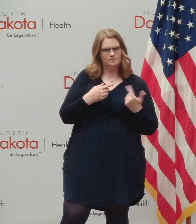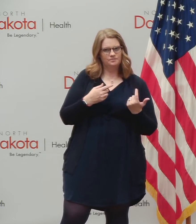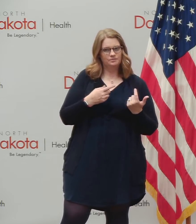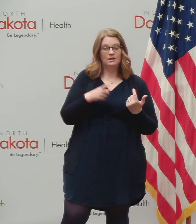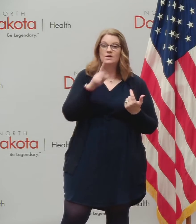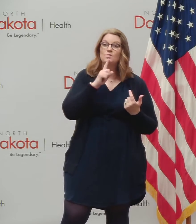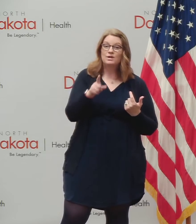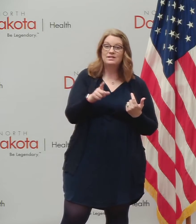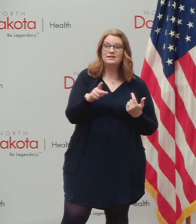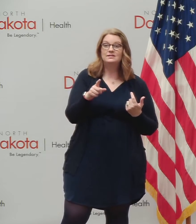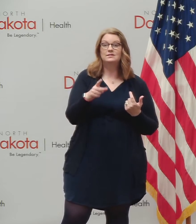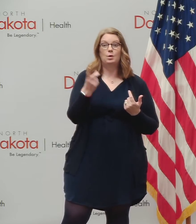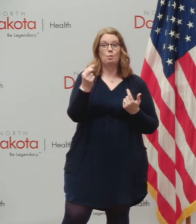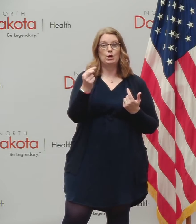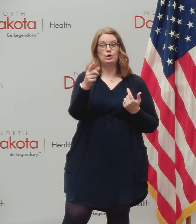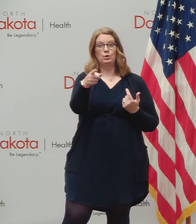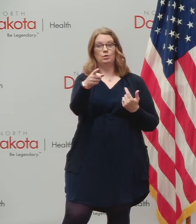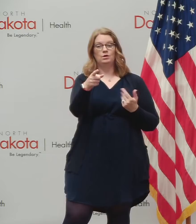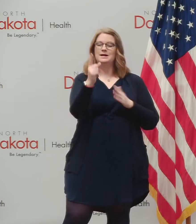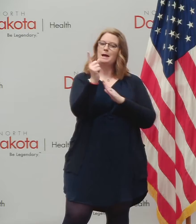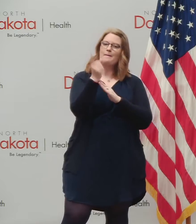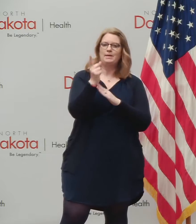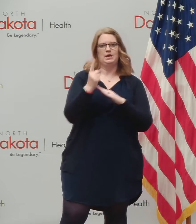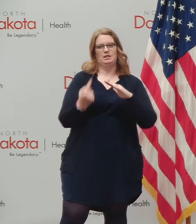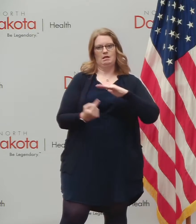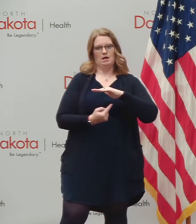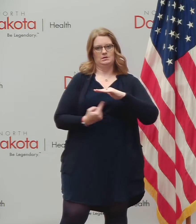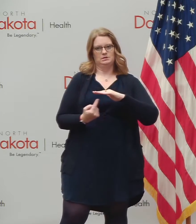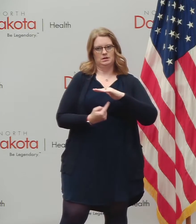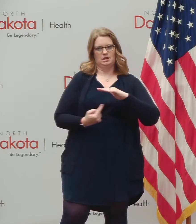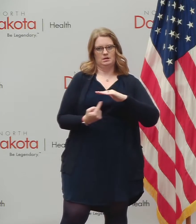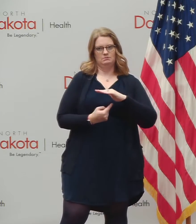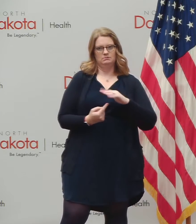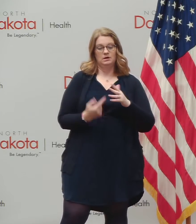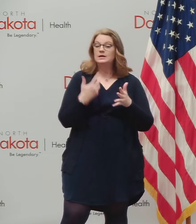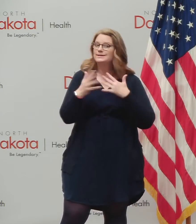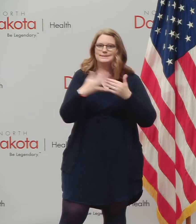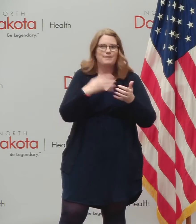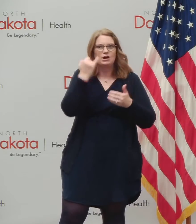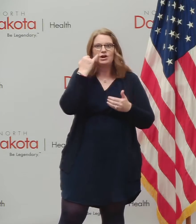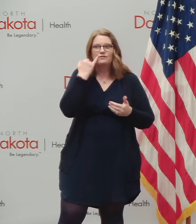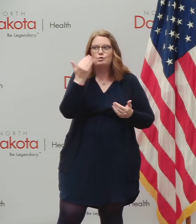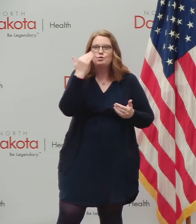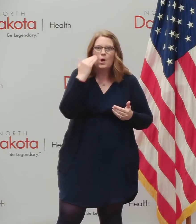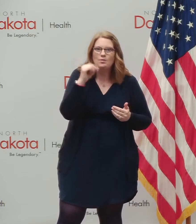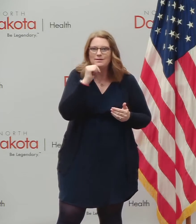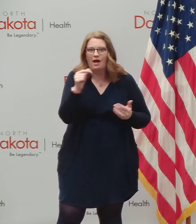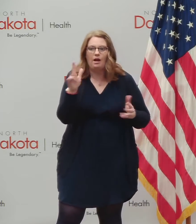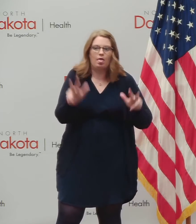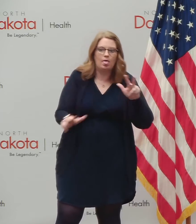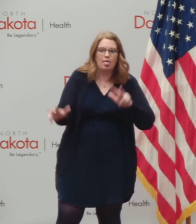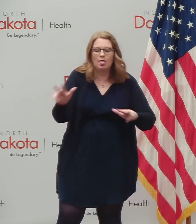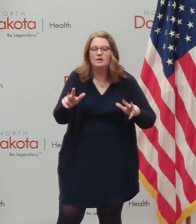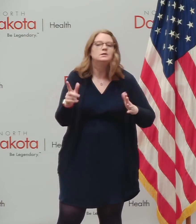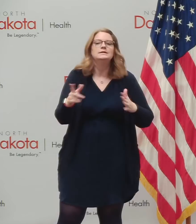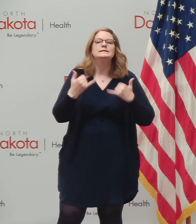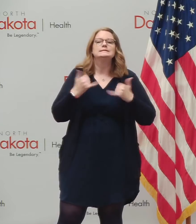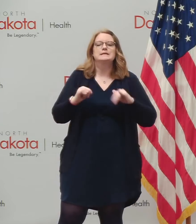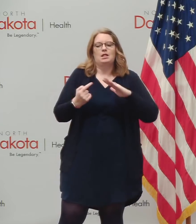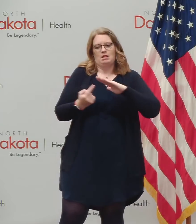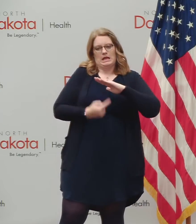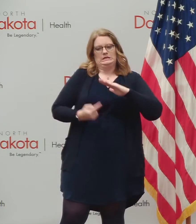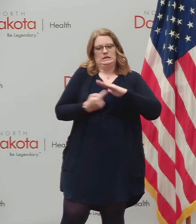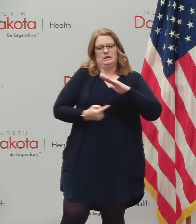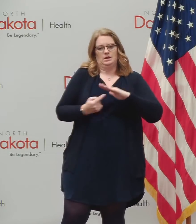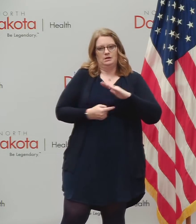do your part by starting your isolation immediately before you get your results back, because you would be, along with these